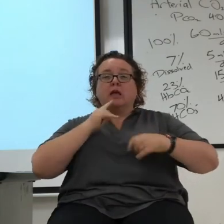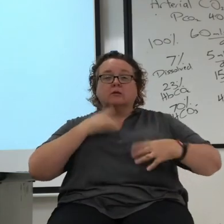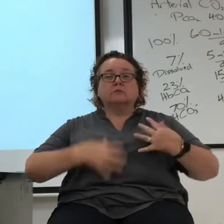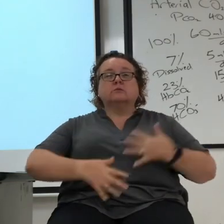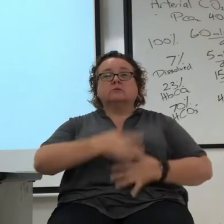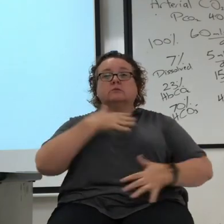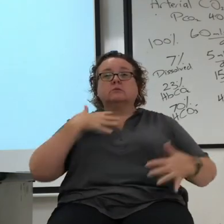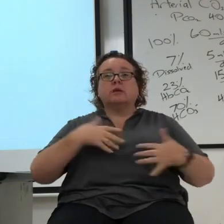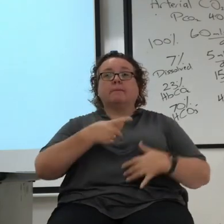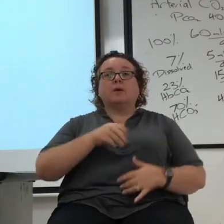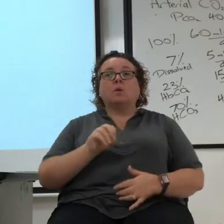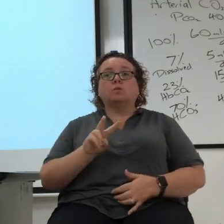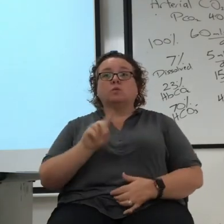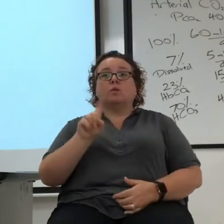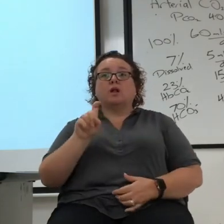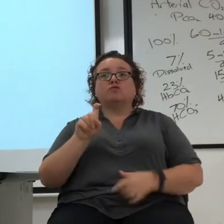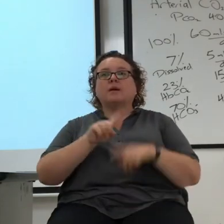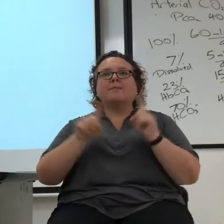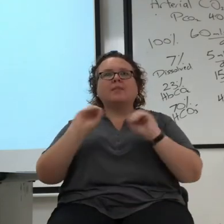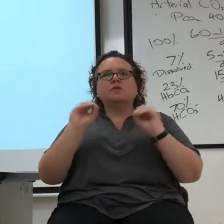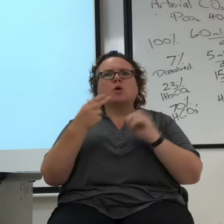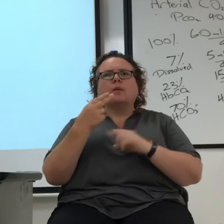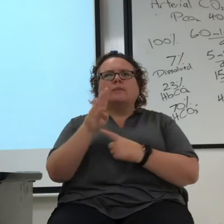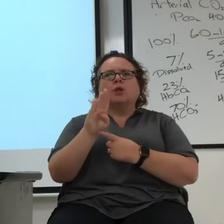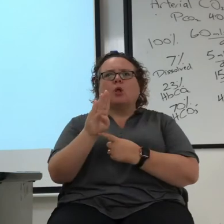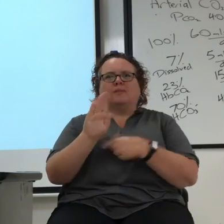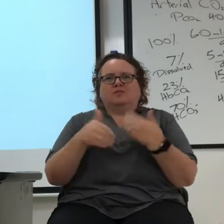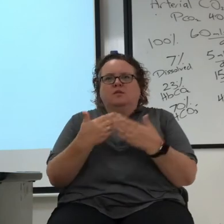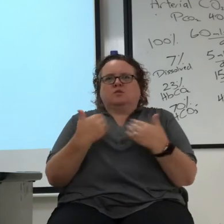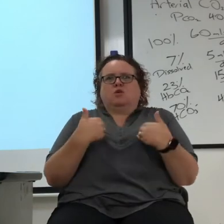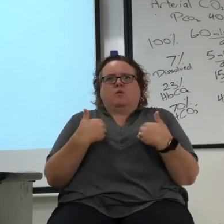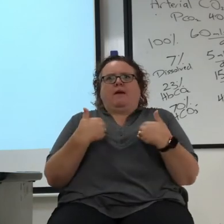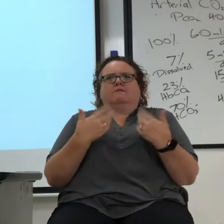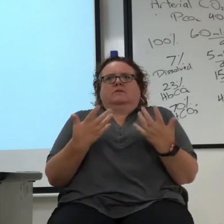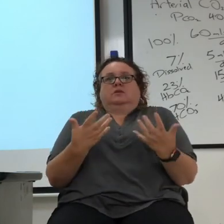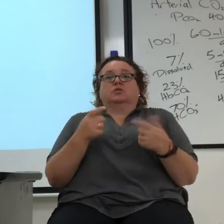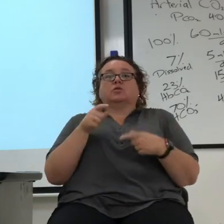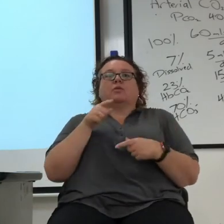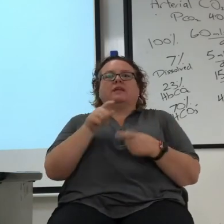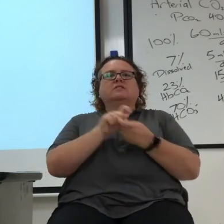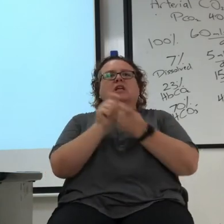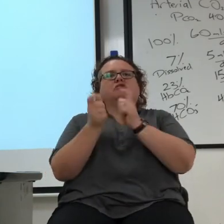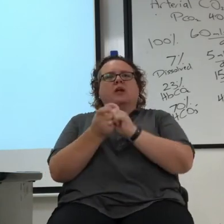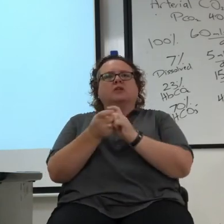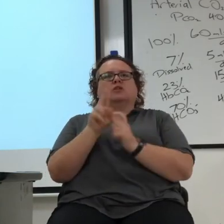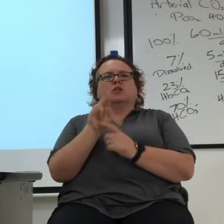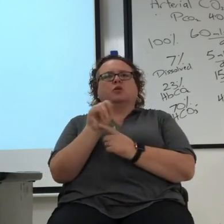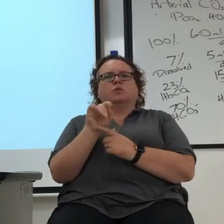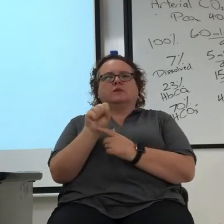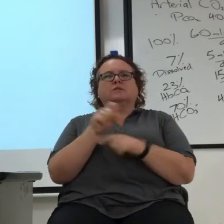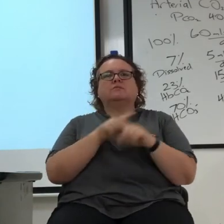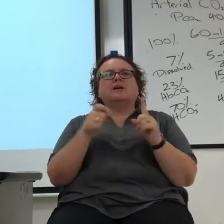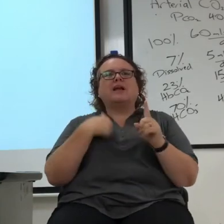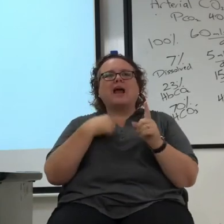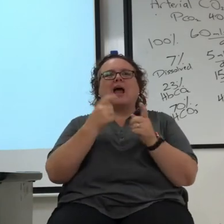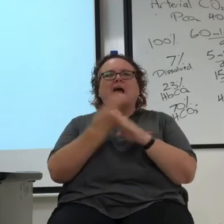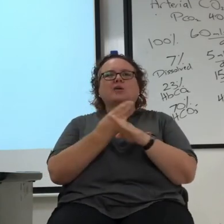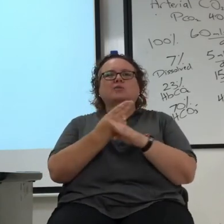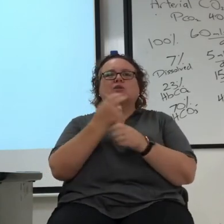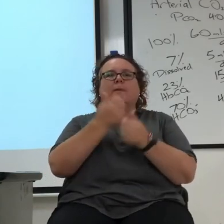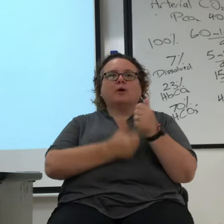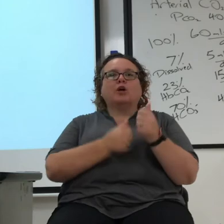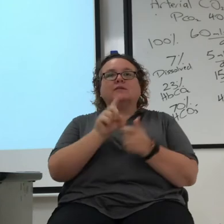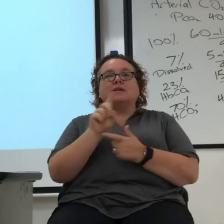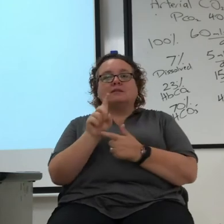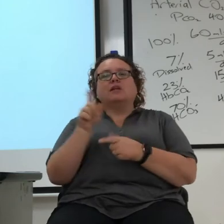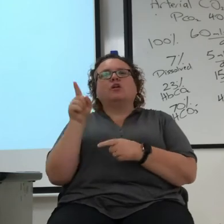PO2, 100. But there's no hemoglobin, so that's all you got. So these, they change the units. I use the per deciliter of blood.